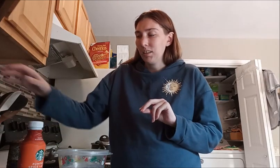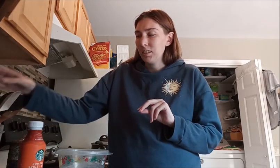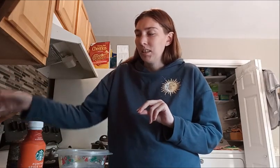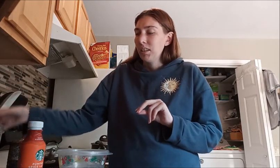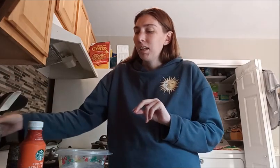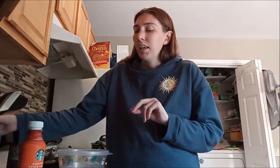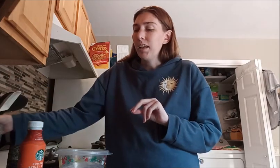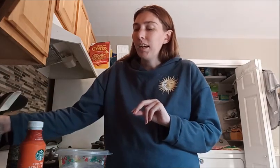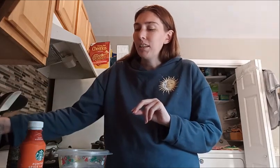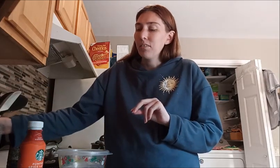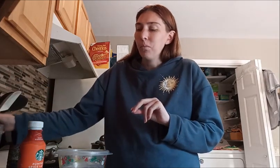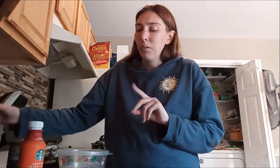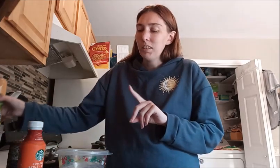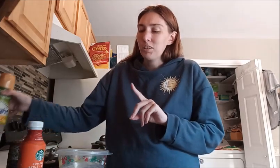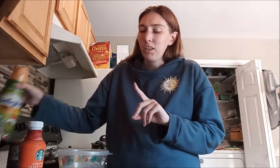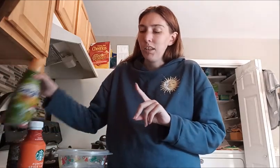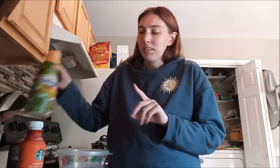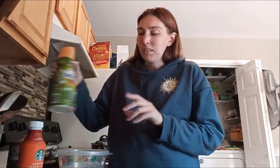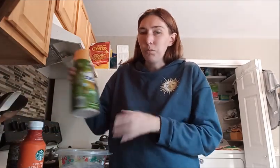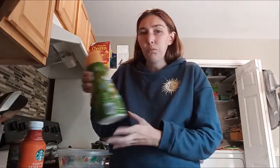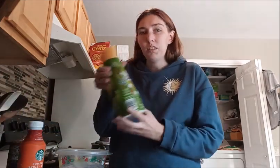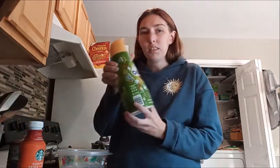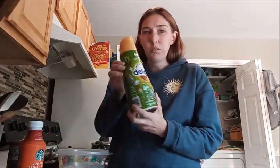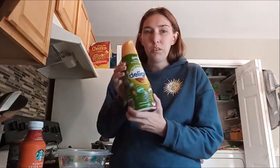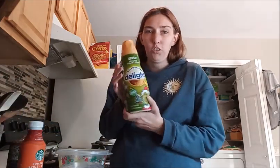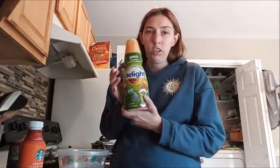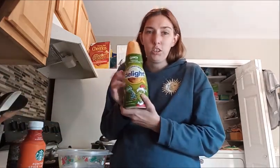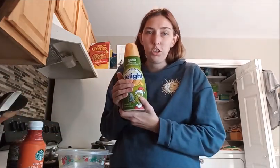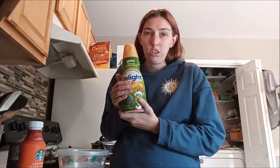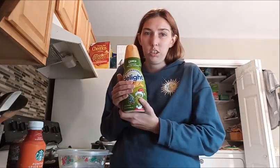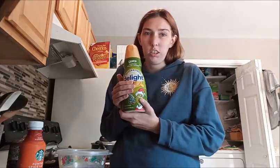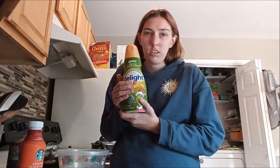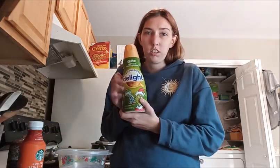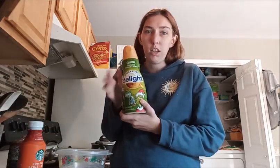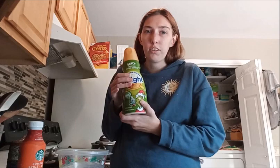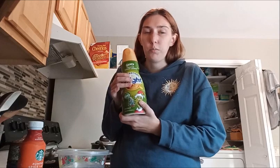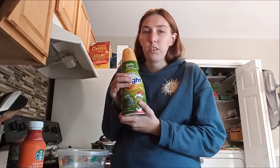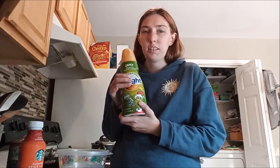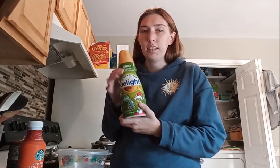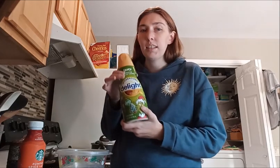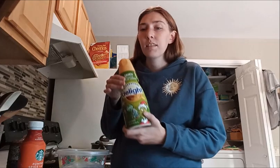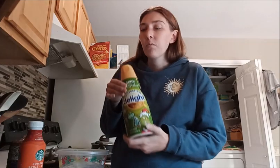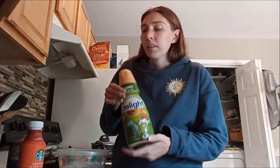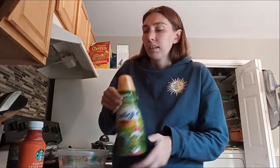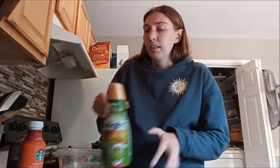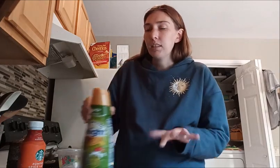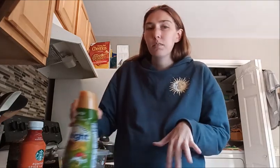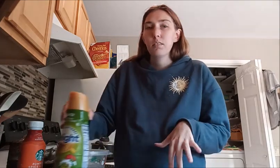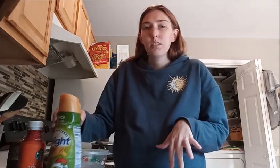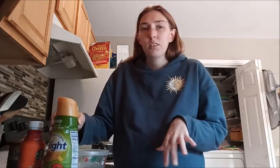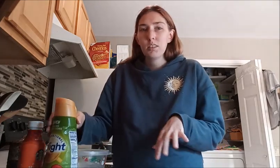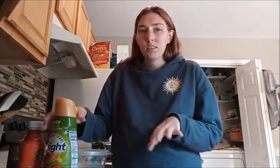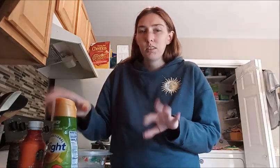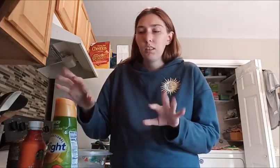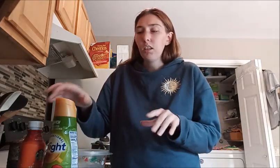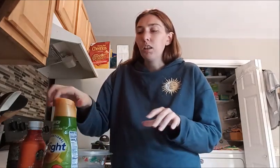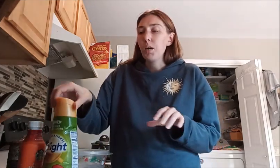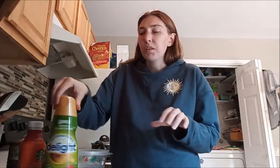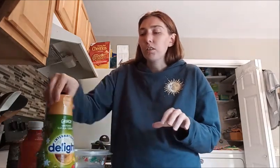curious and wanted to try to see what it would taste like with the frosted sugar coffee creamer inside it. And I do this, not a lot, but I do